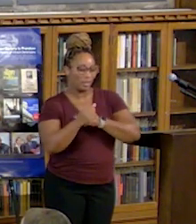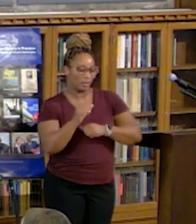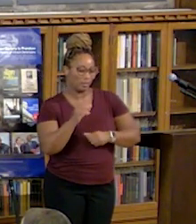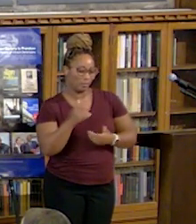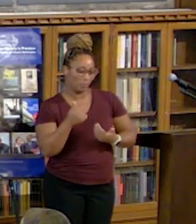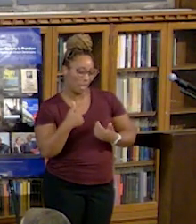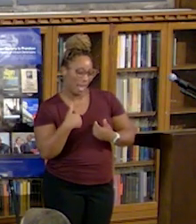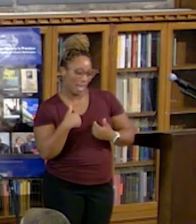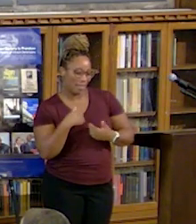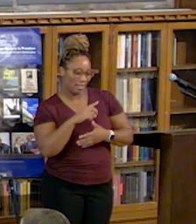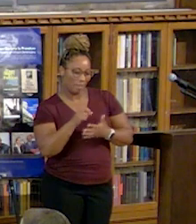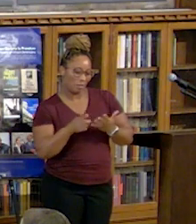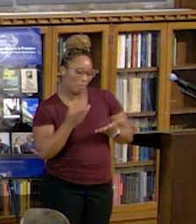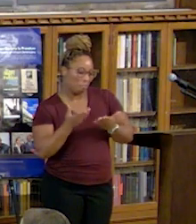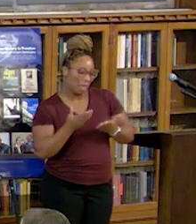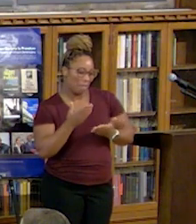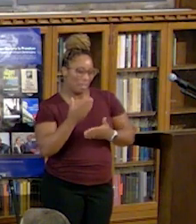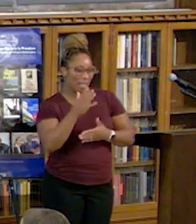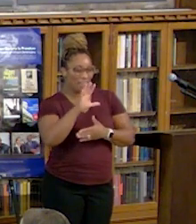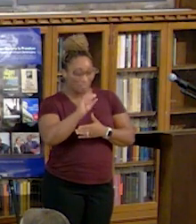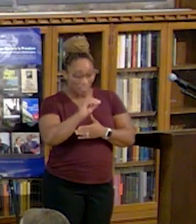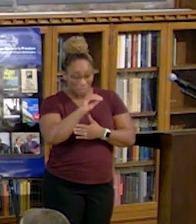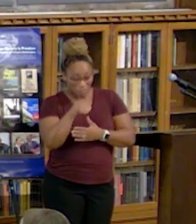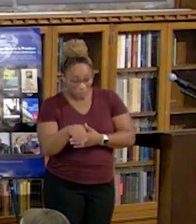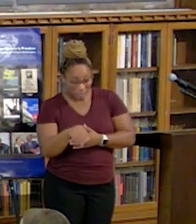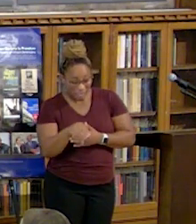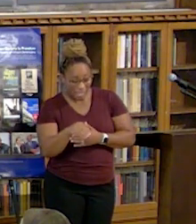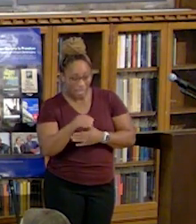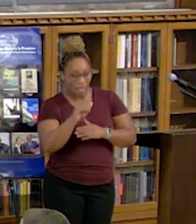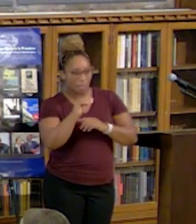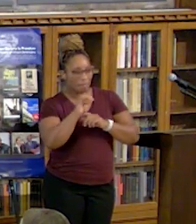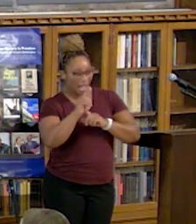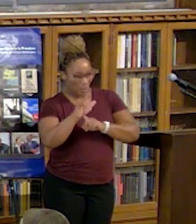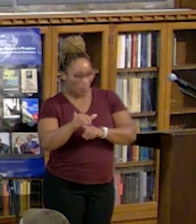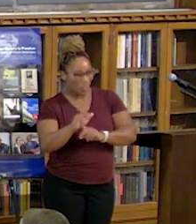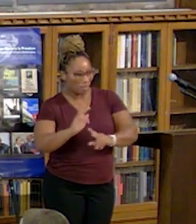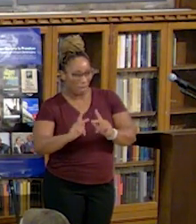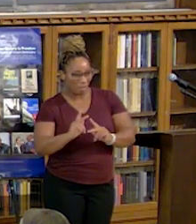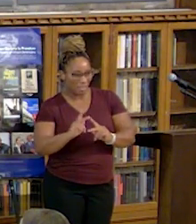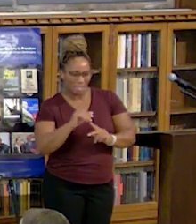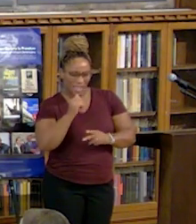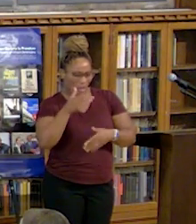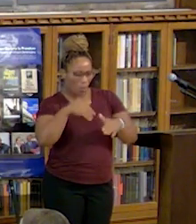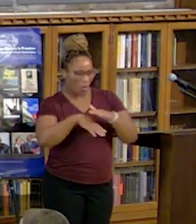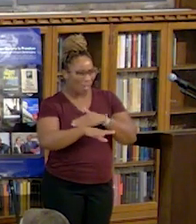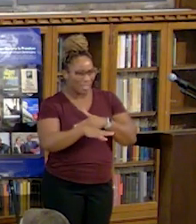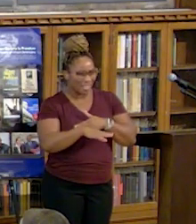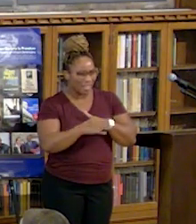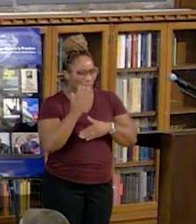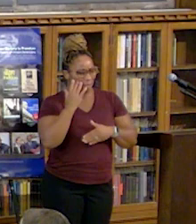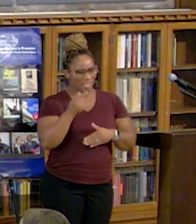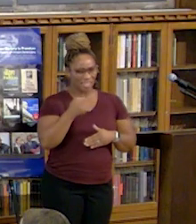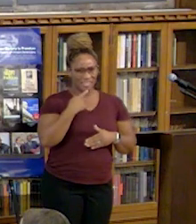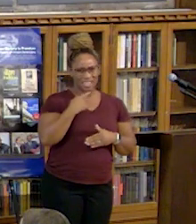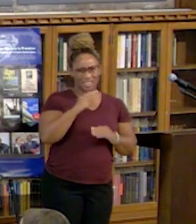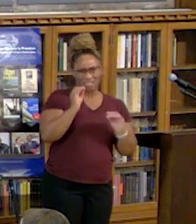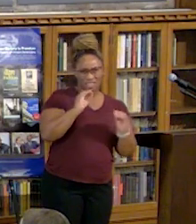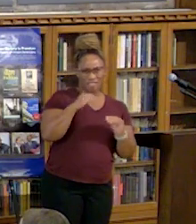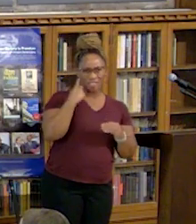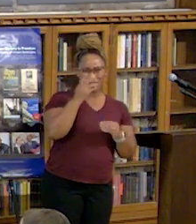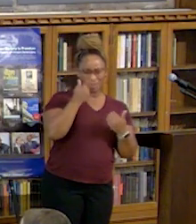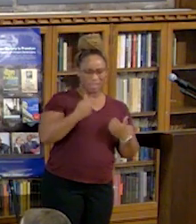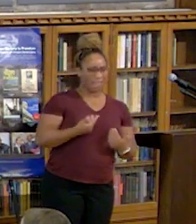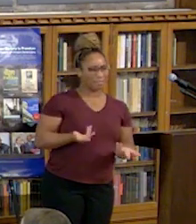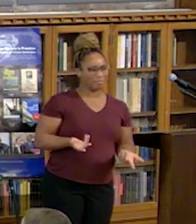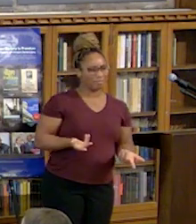have demographics that may be 50% minority populations do not walk in those doors because they said there's nothing in there